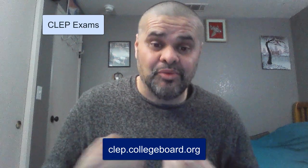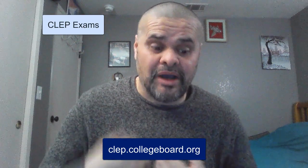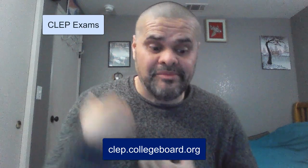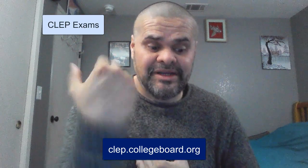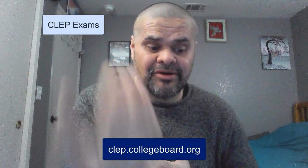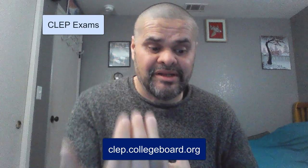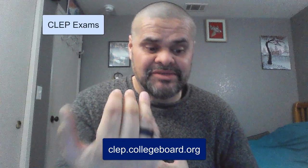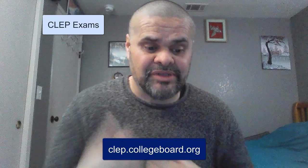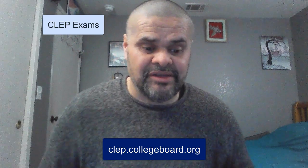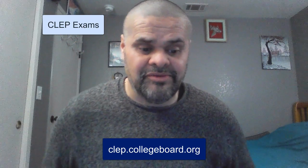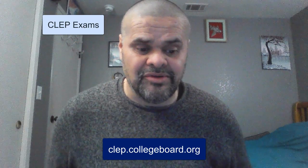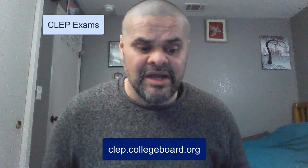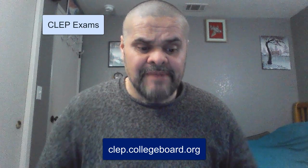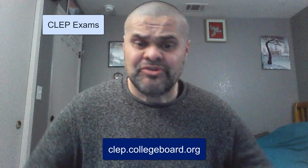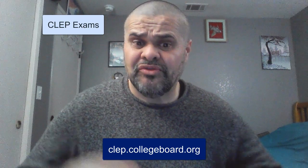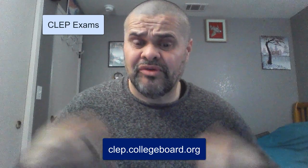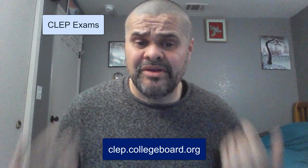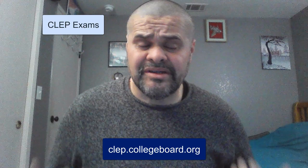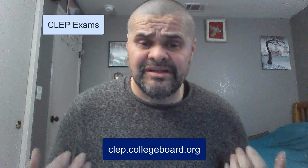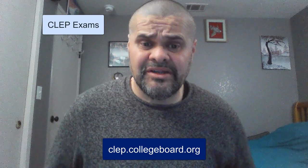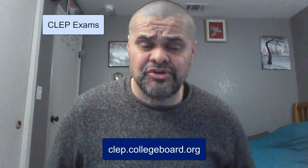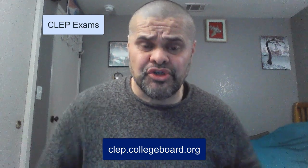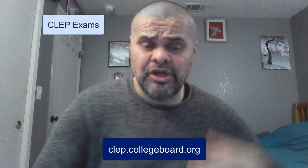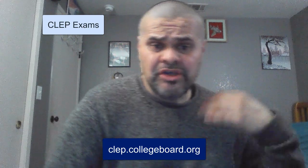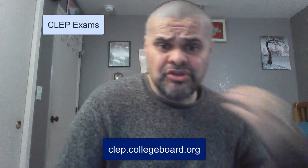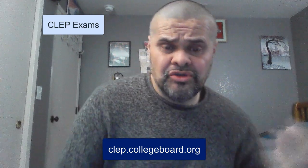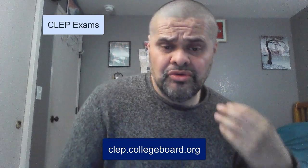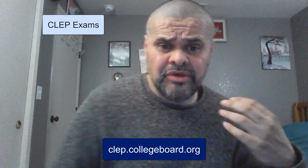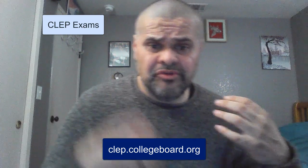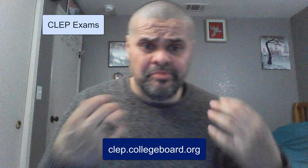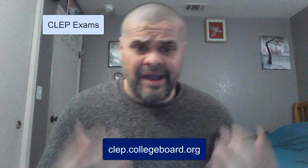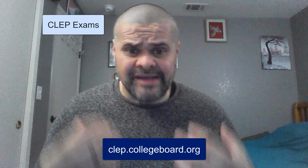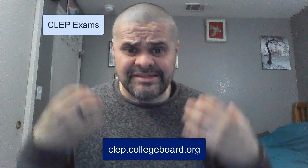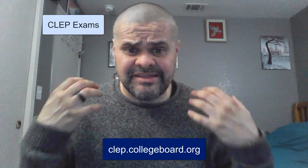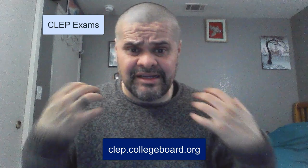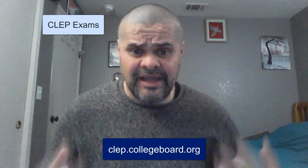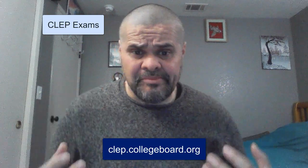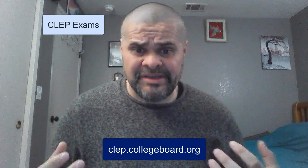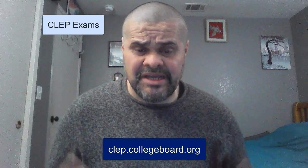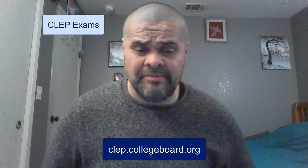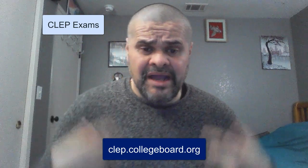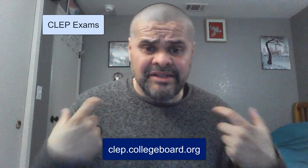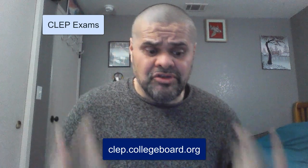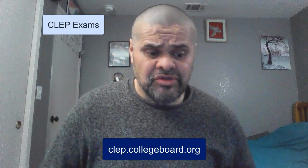and how many credits they will give you. So for American literature, if you pass the CLEP exam, then you